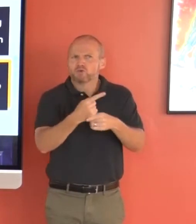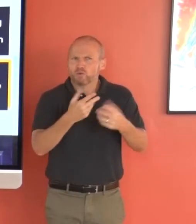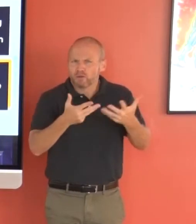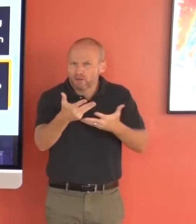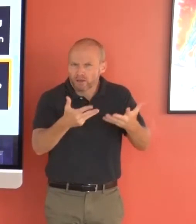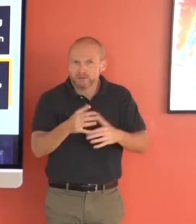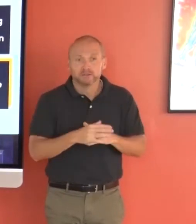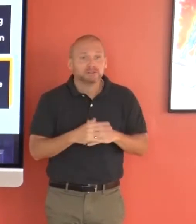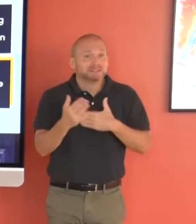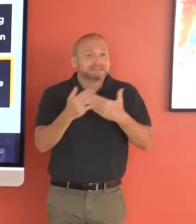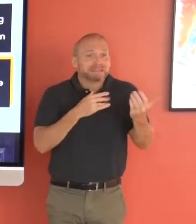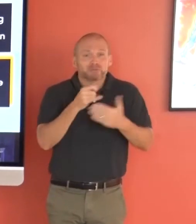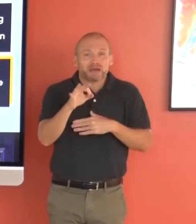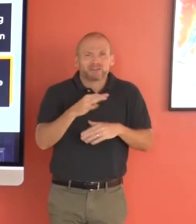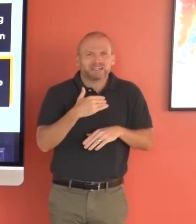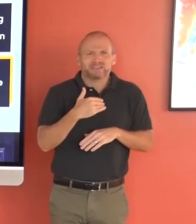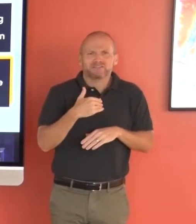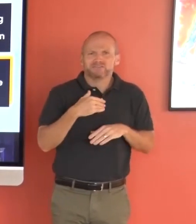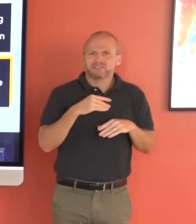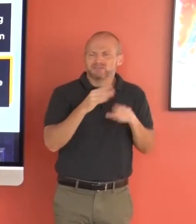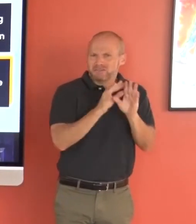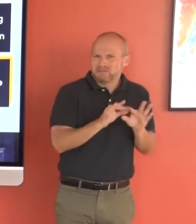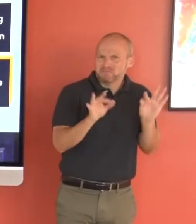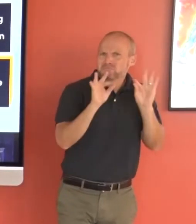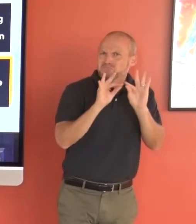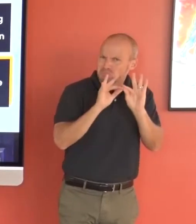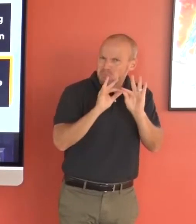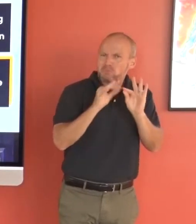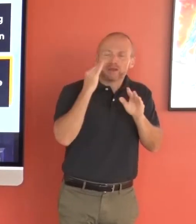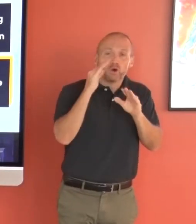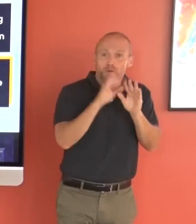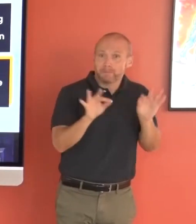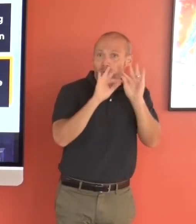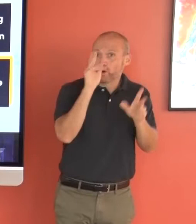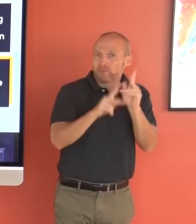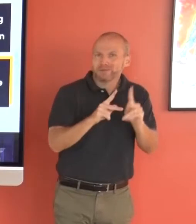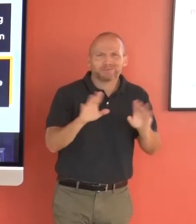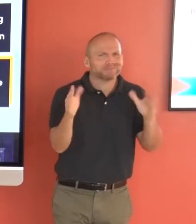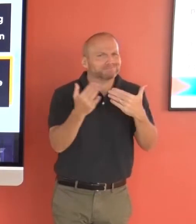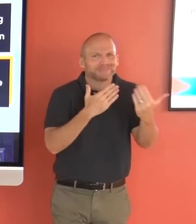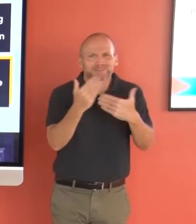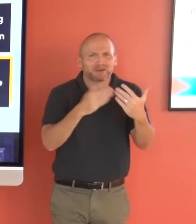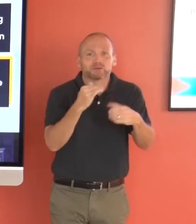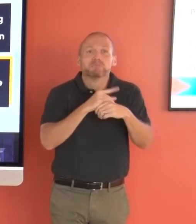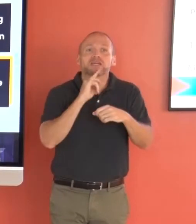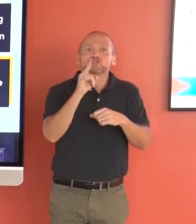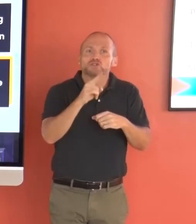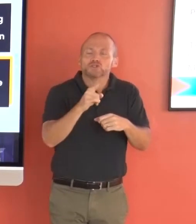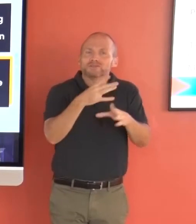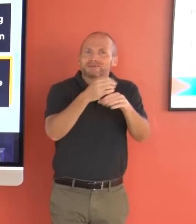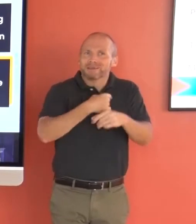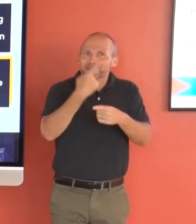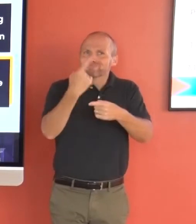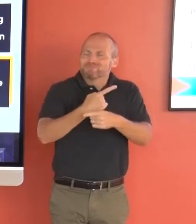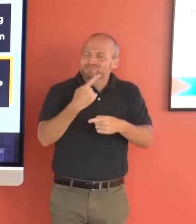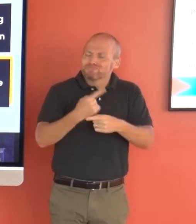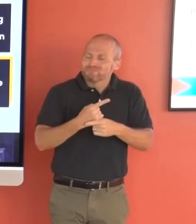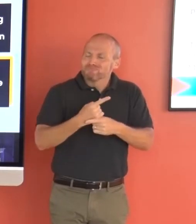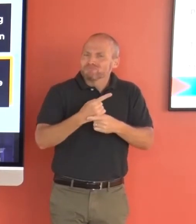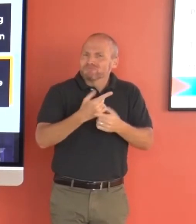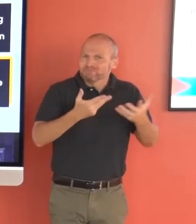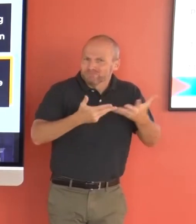matter if they're connected or not. We want to make sure that they're getting that red carpet treatment. So that's why we're going to